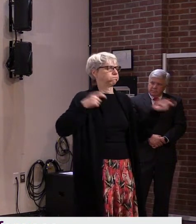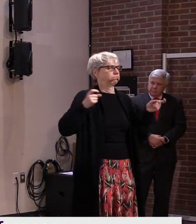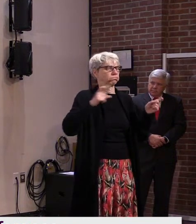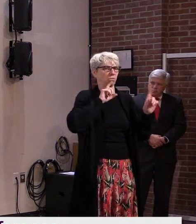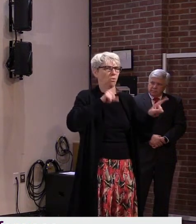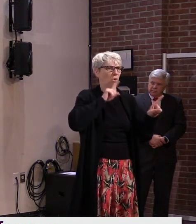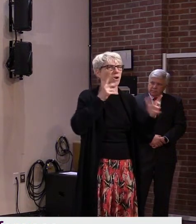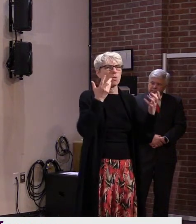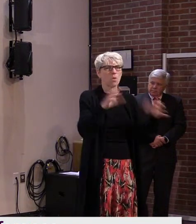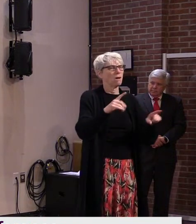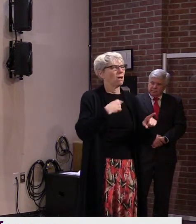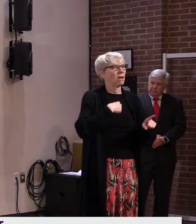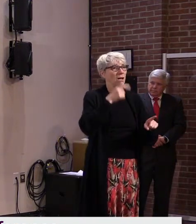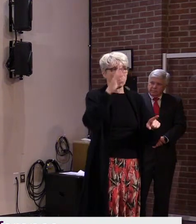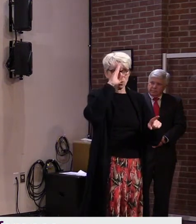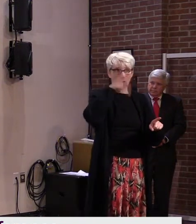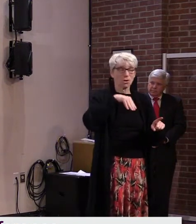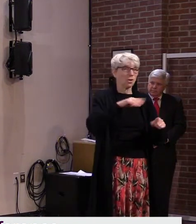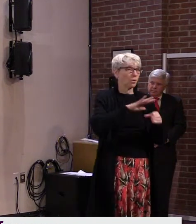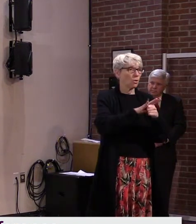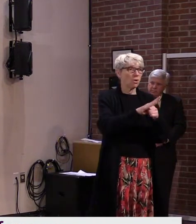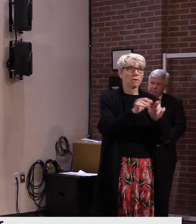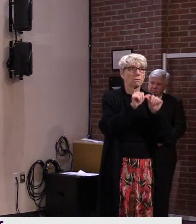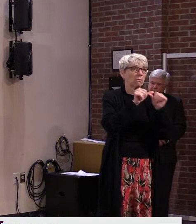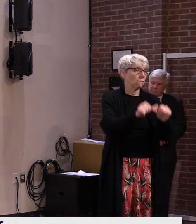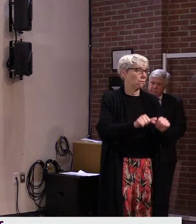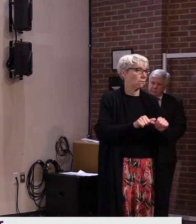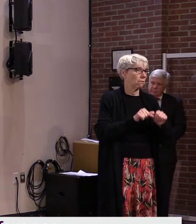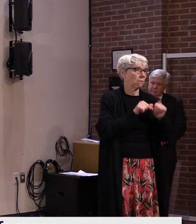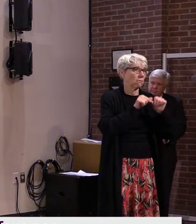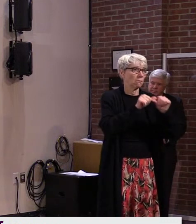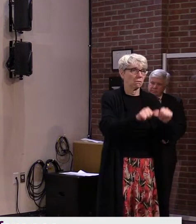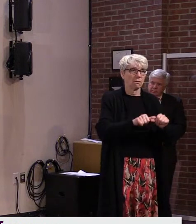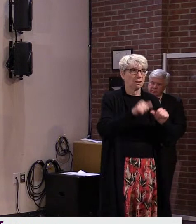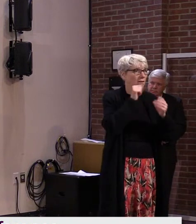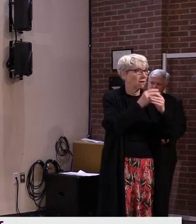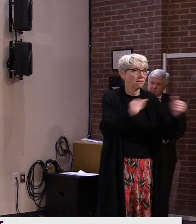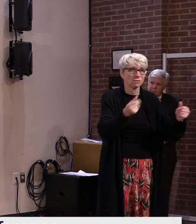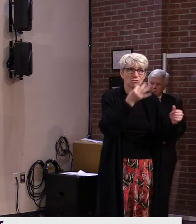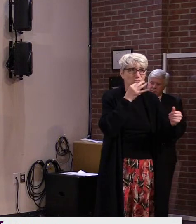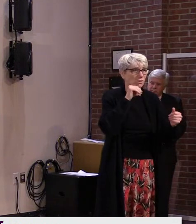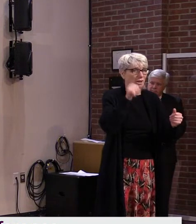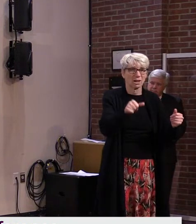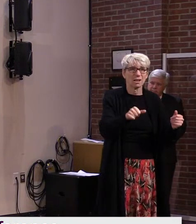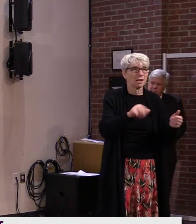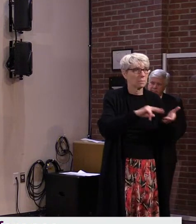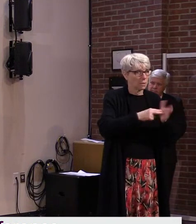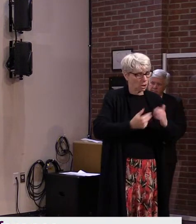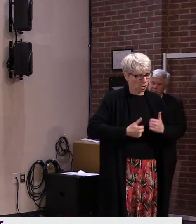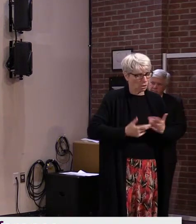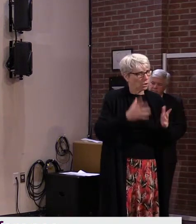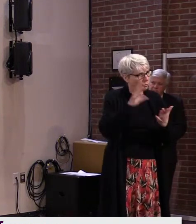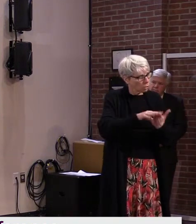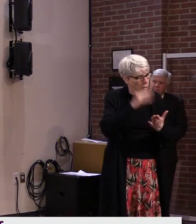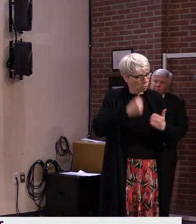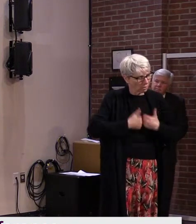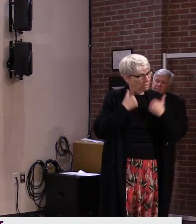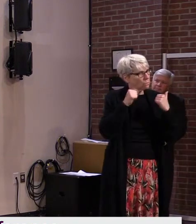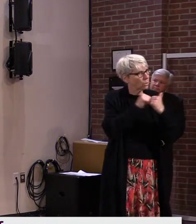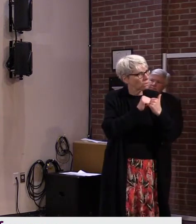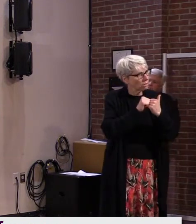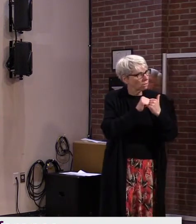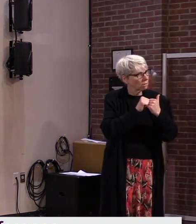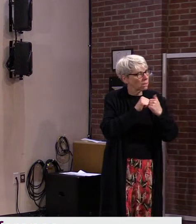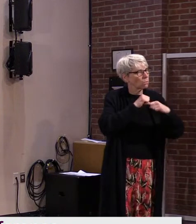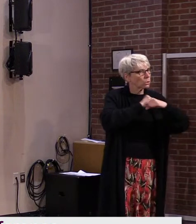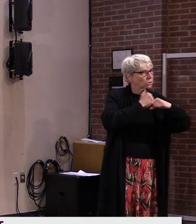This pandemic has shown us, this virus has shown us that we need to learn how to mitigate, how to protect ourselves, our